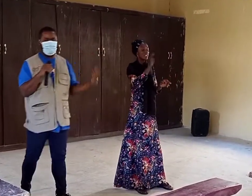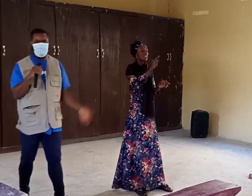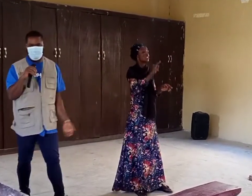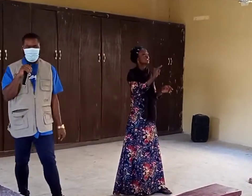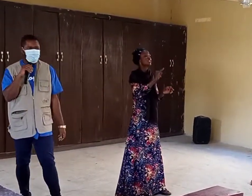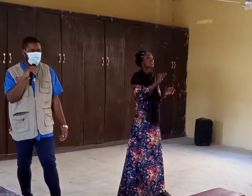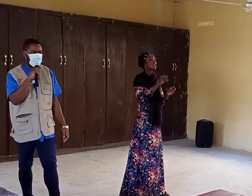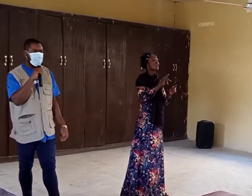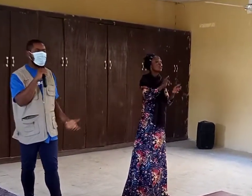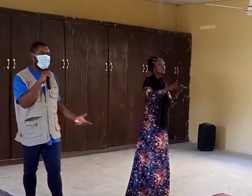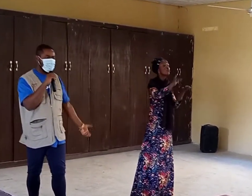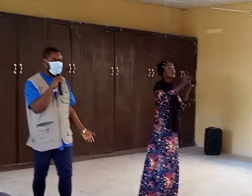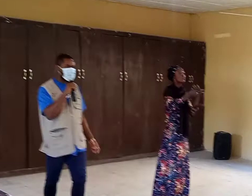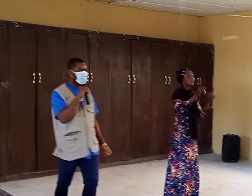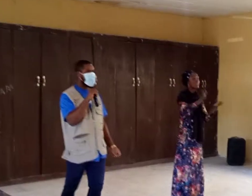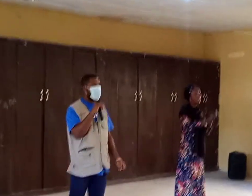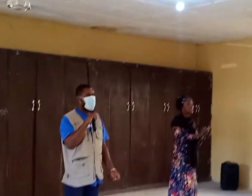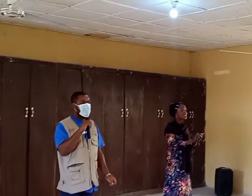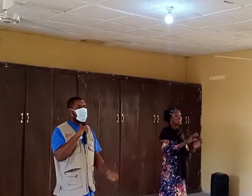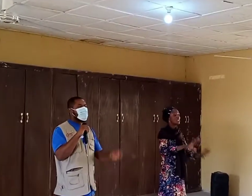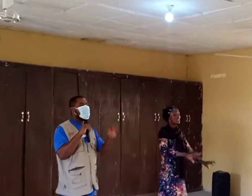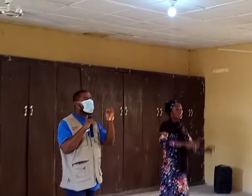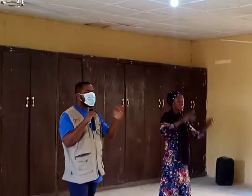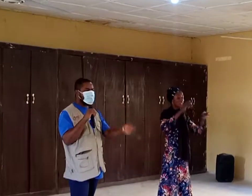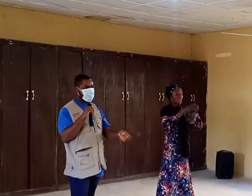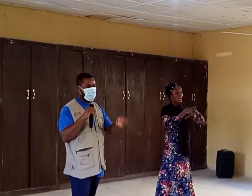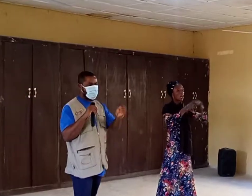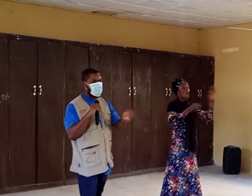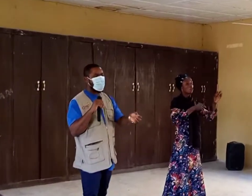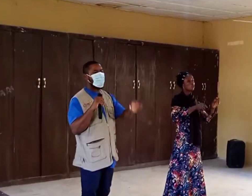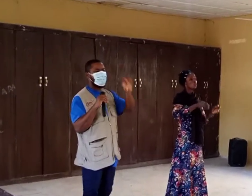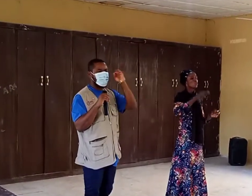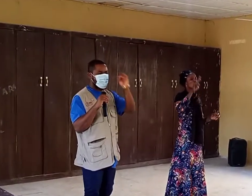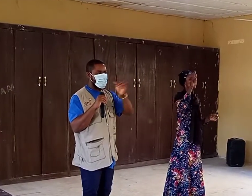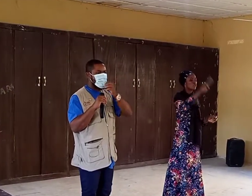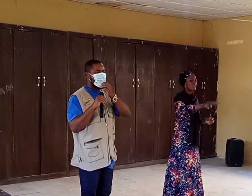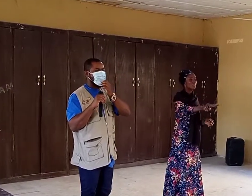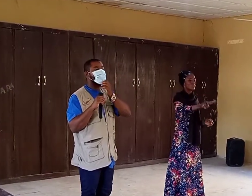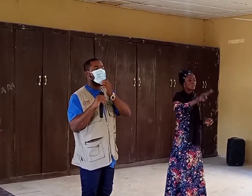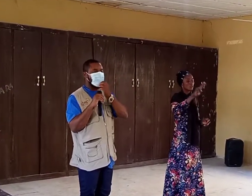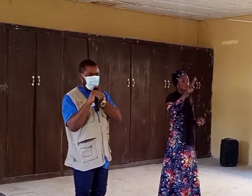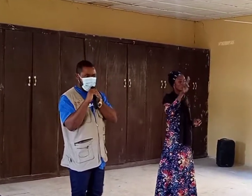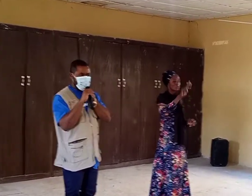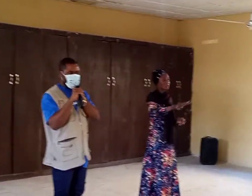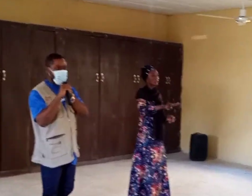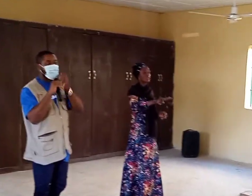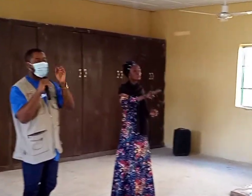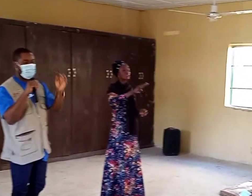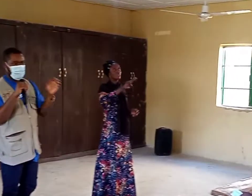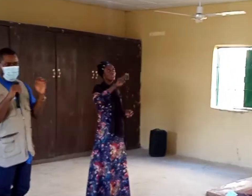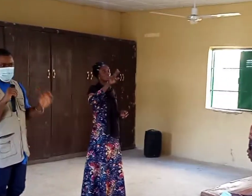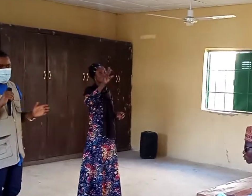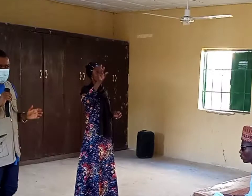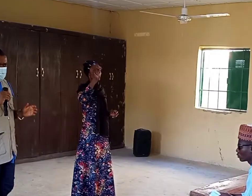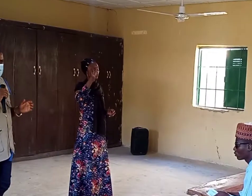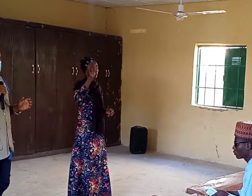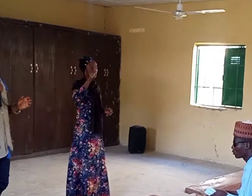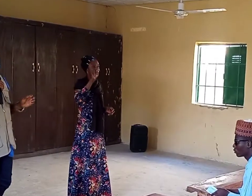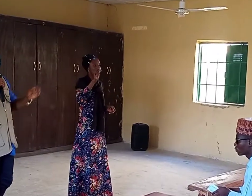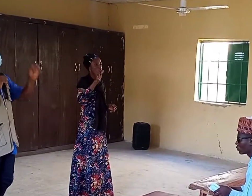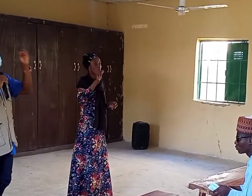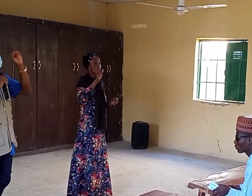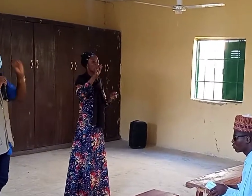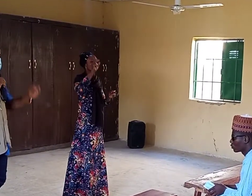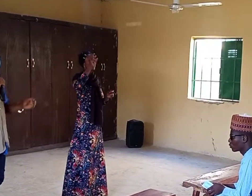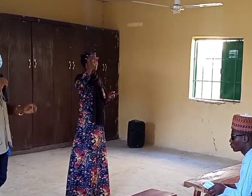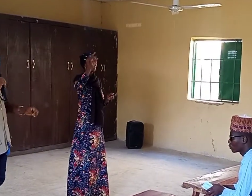COVID response program that we carried out. 80% of the beneficiaries will be a person with disability.